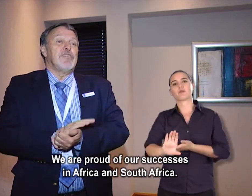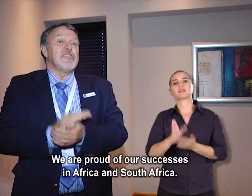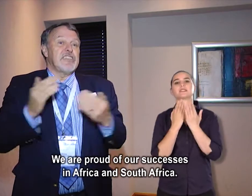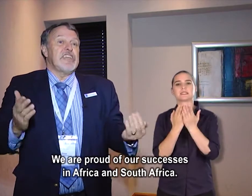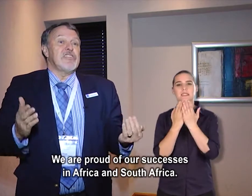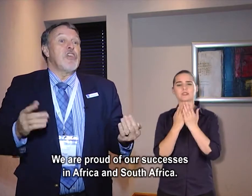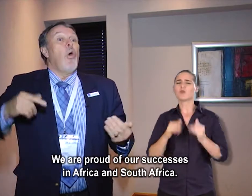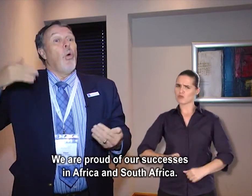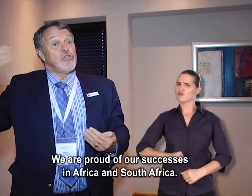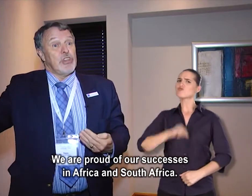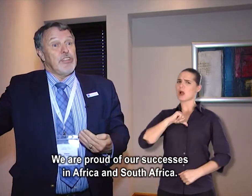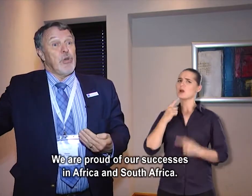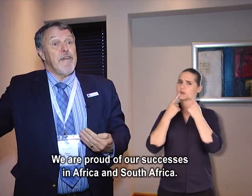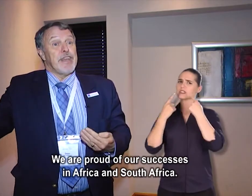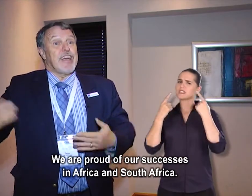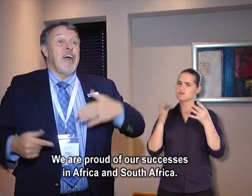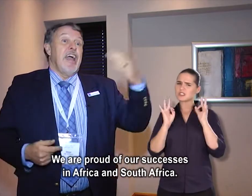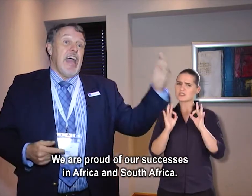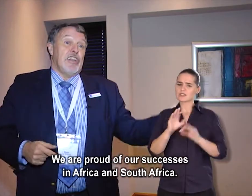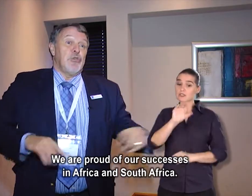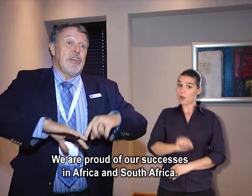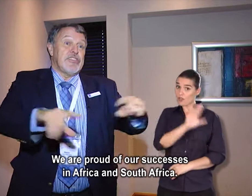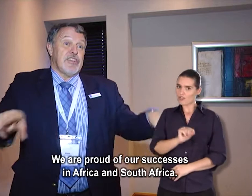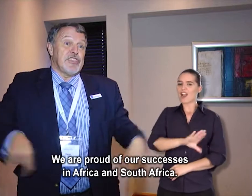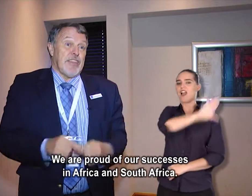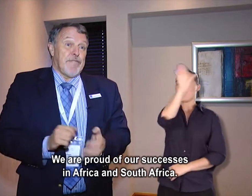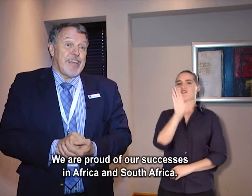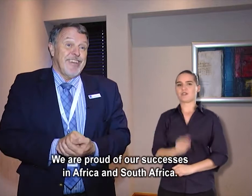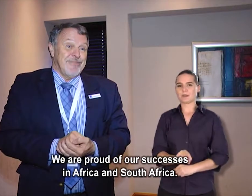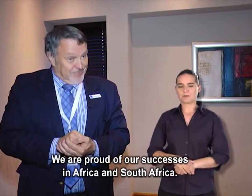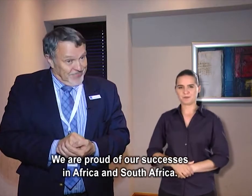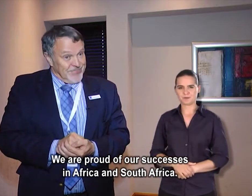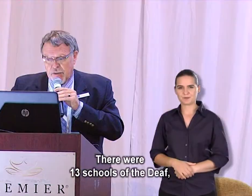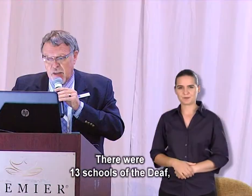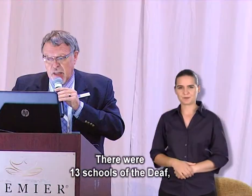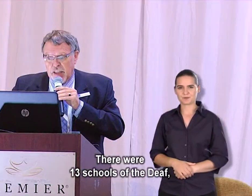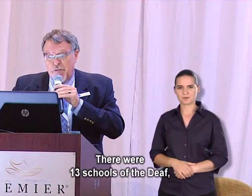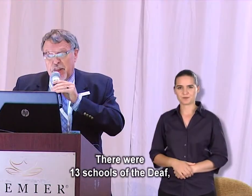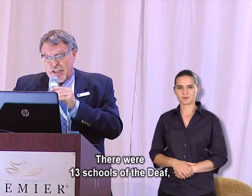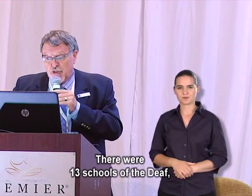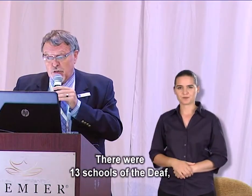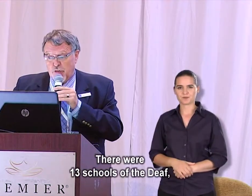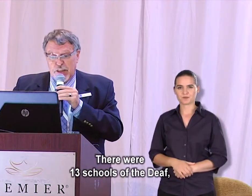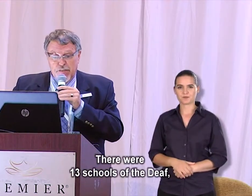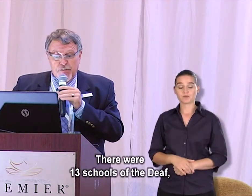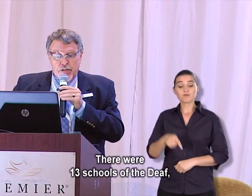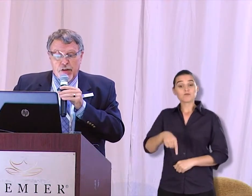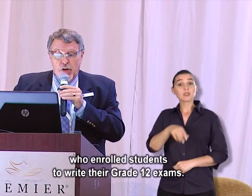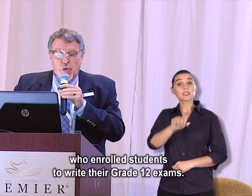the successes also did to Africa and to the rest of South Africa. There were 13 schools for the deaf